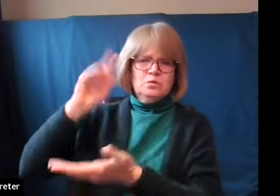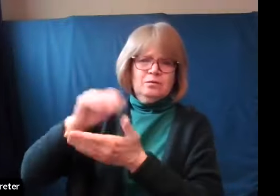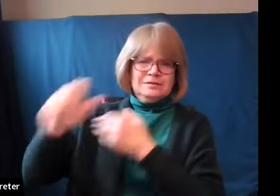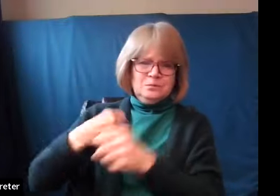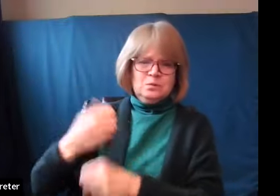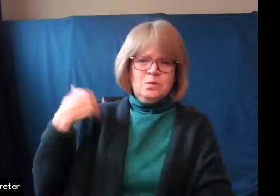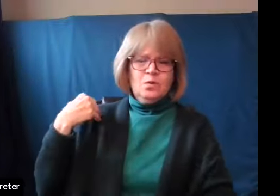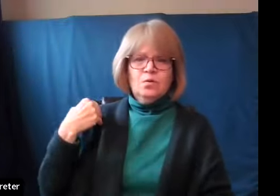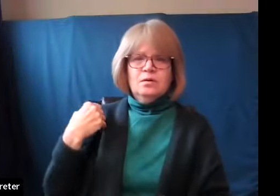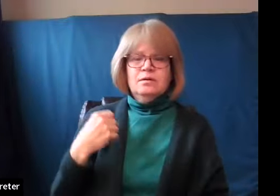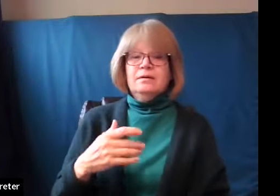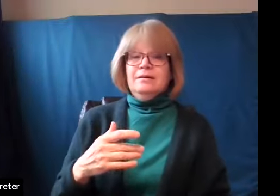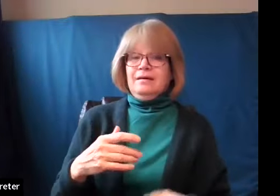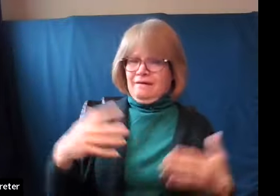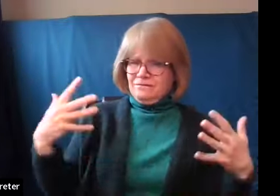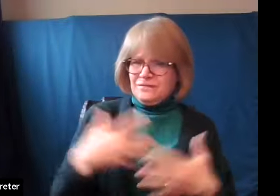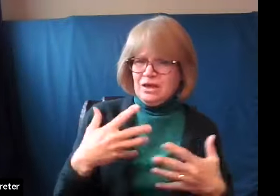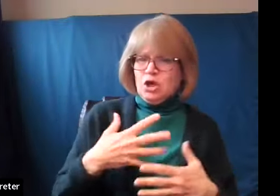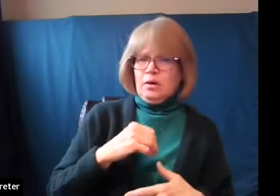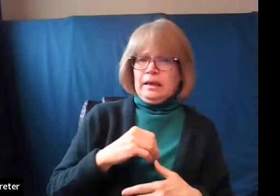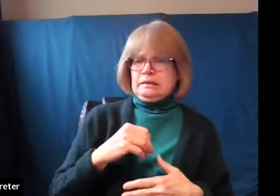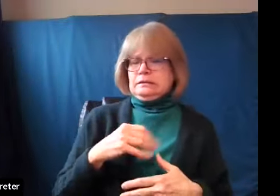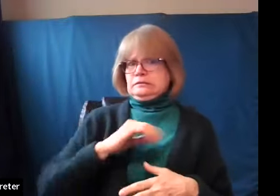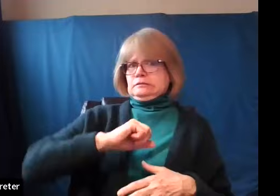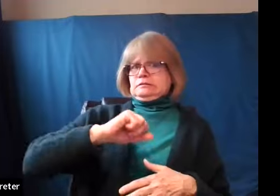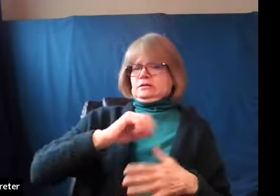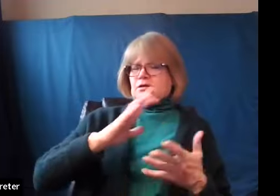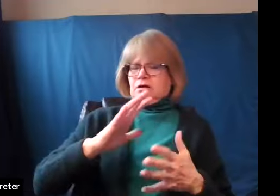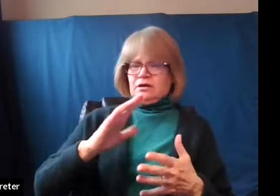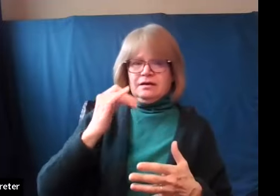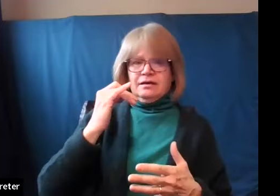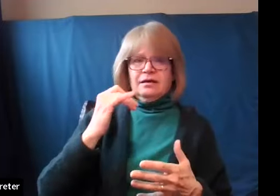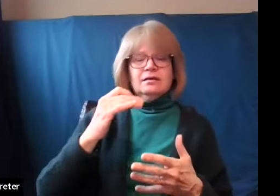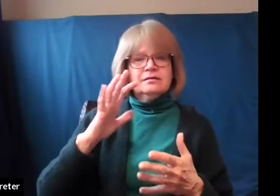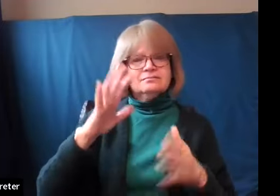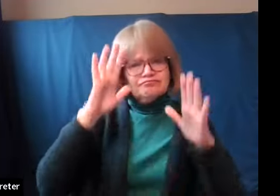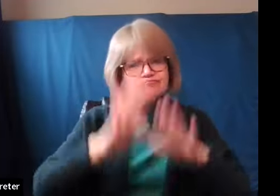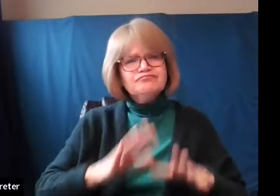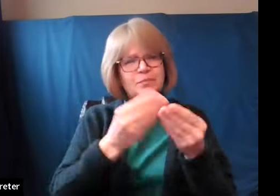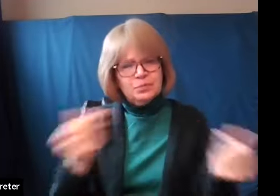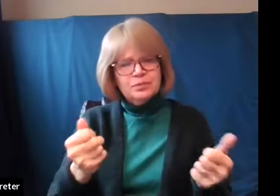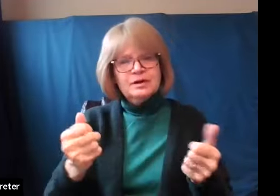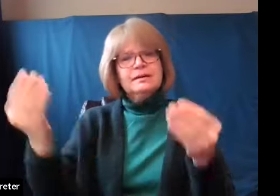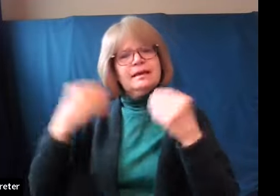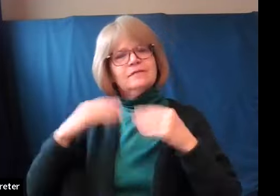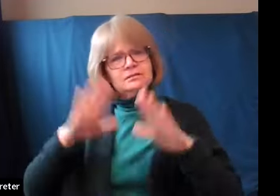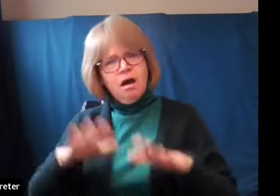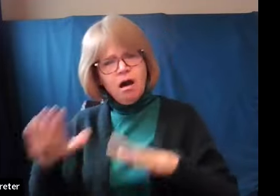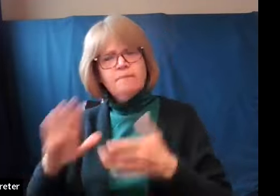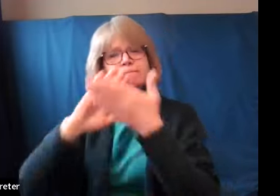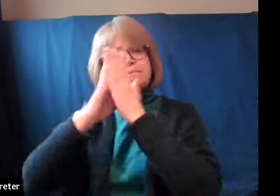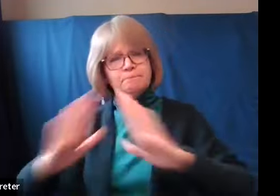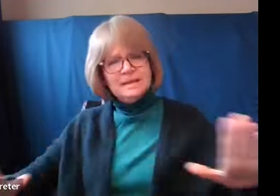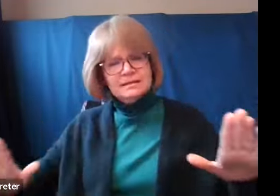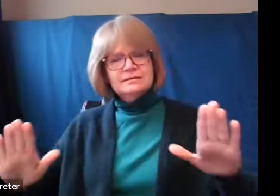the pain of fear and apprehension that robs us of a calm, quiet spirit. Grant us peace that